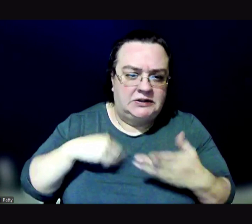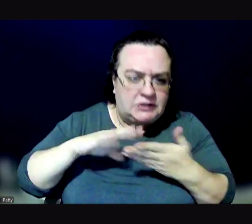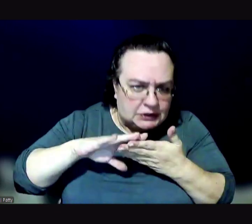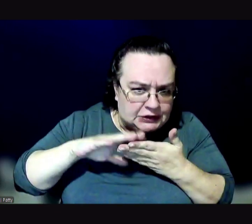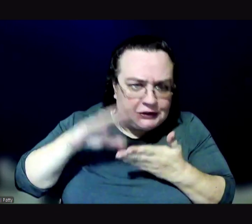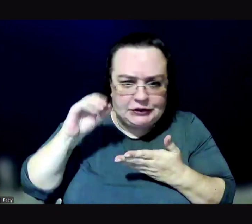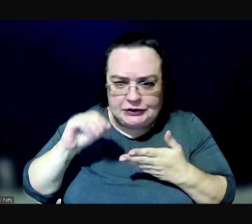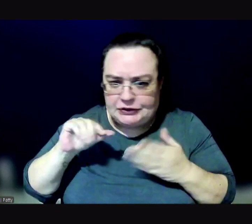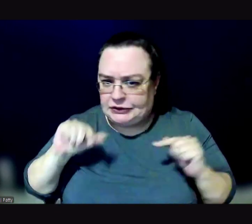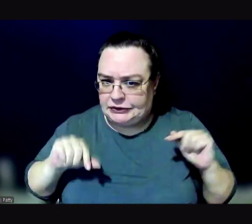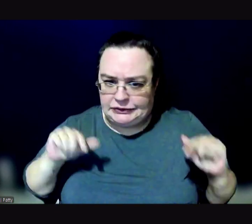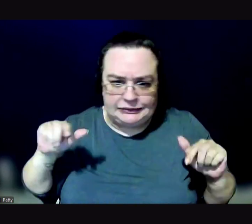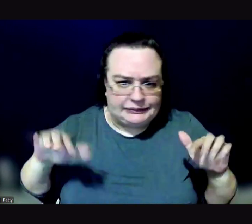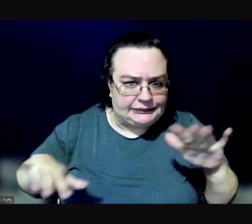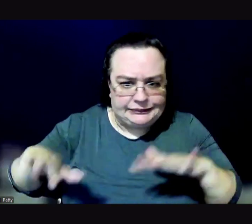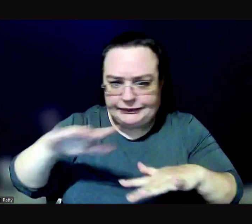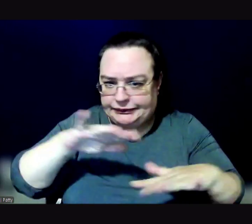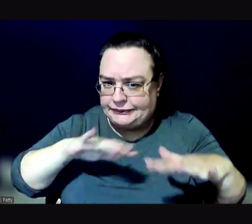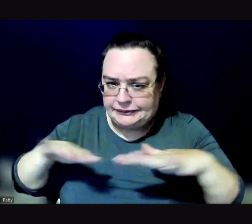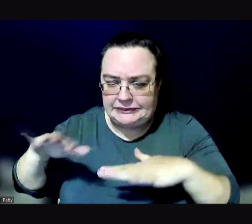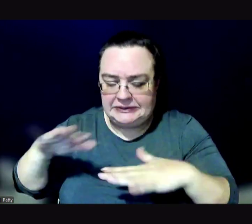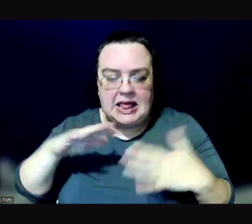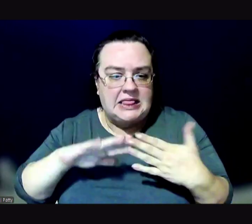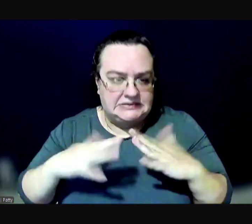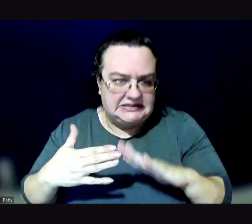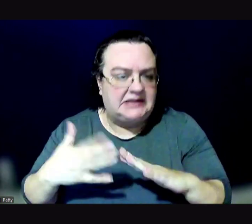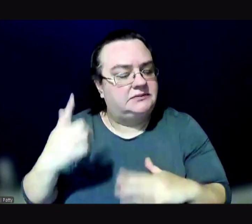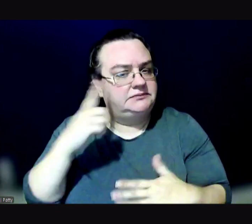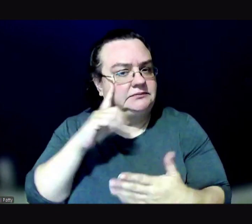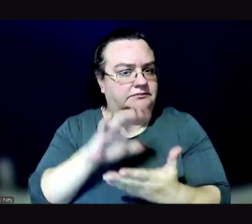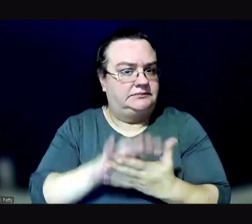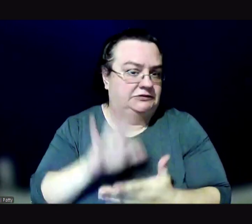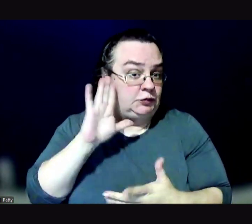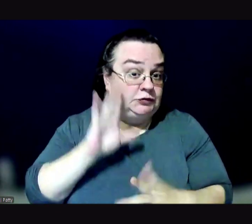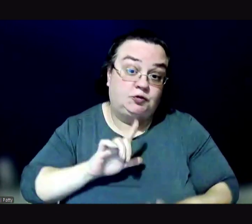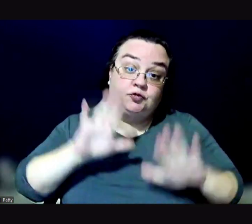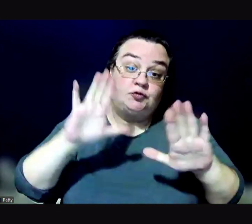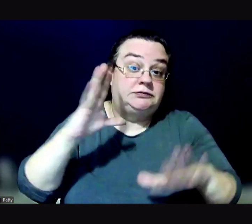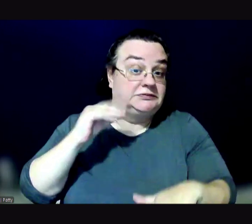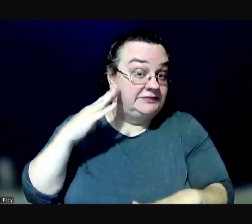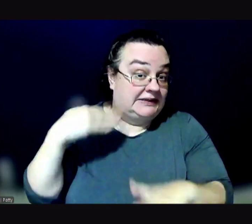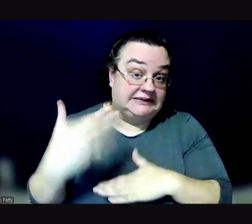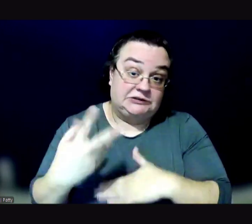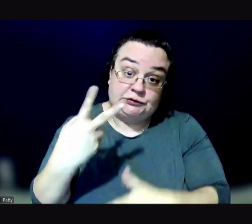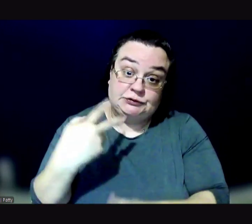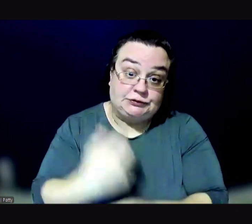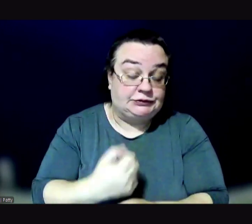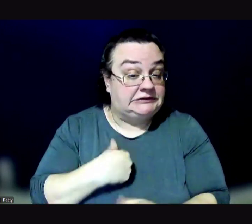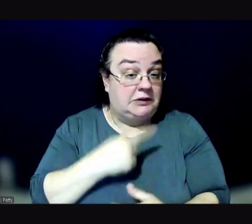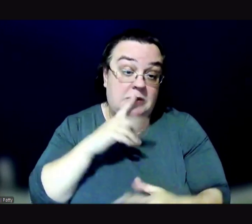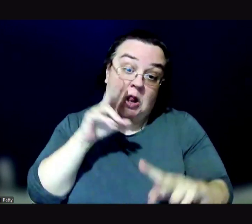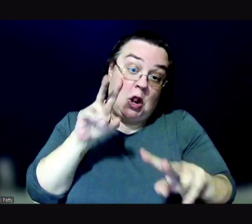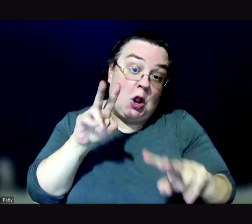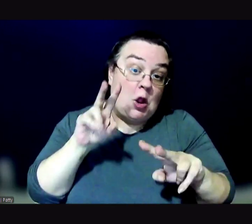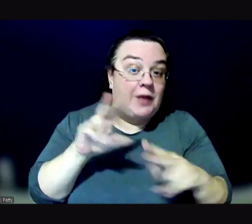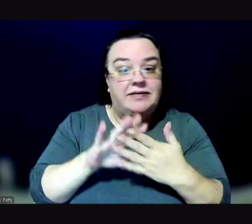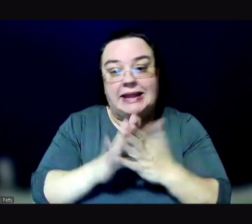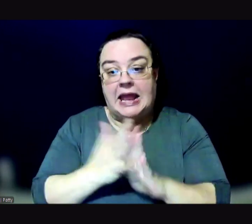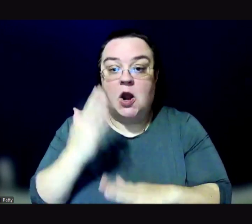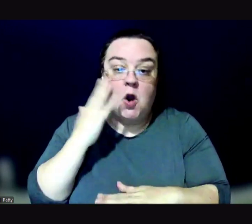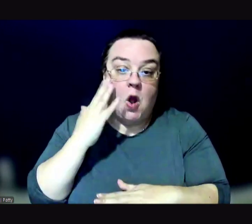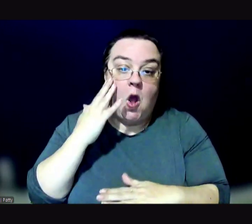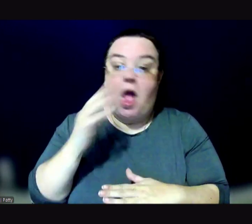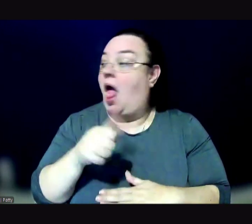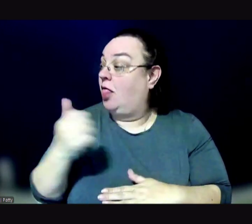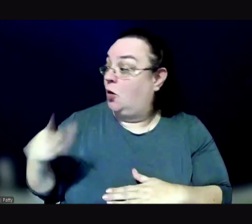around the town, I think it's going to be a great experience for the next 2 years, and I'm looking forward to getting to know my fellow